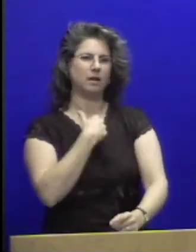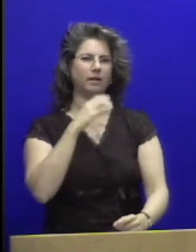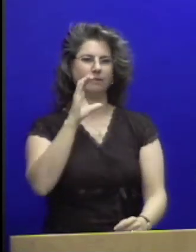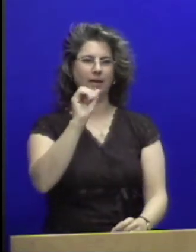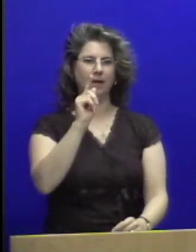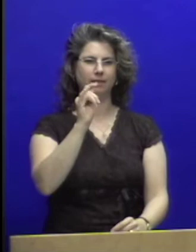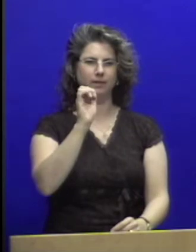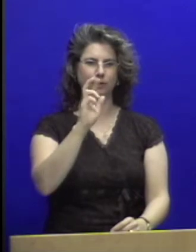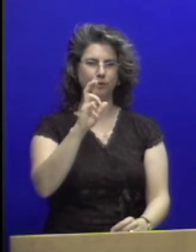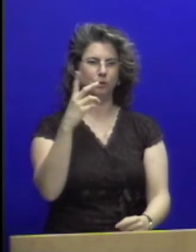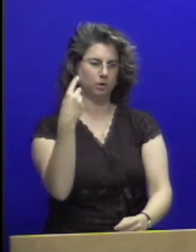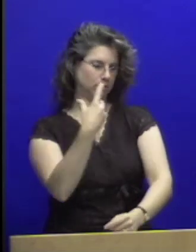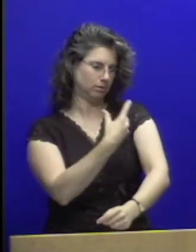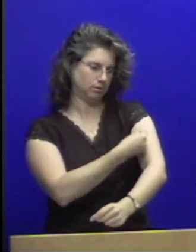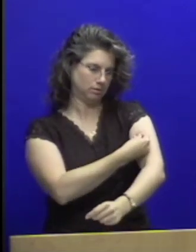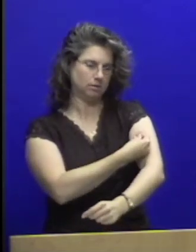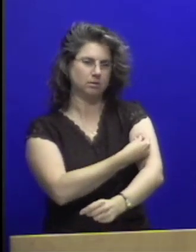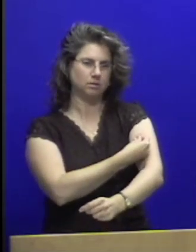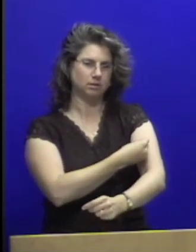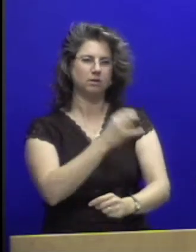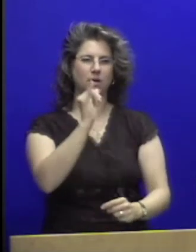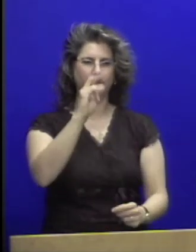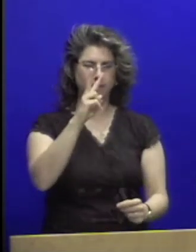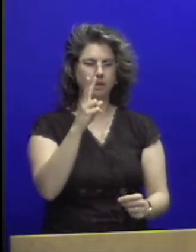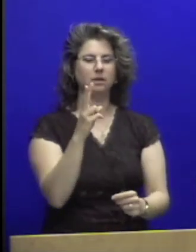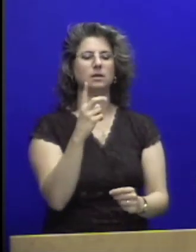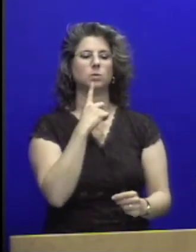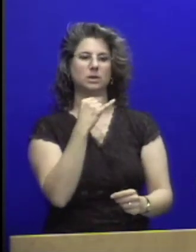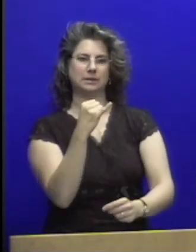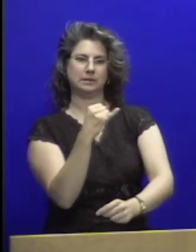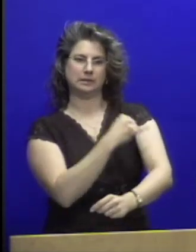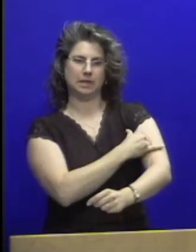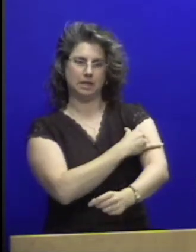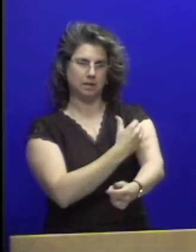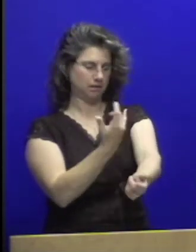catheter needle that goes into your arm that will stay